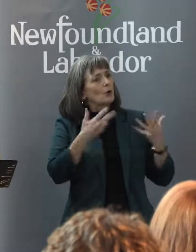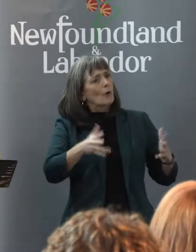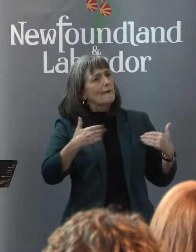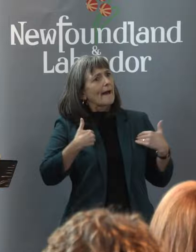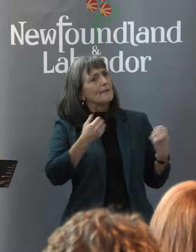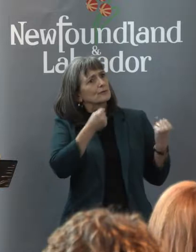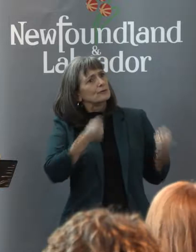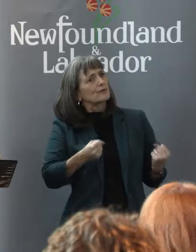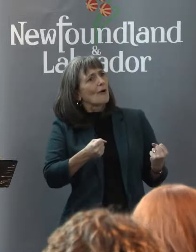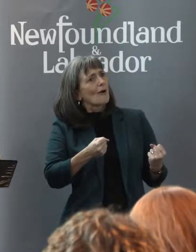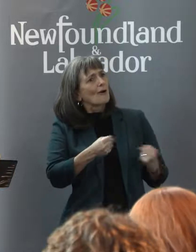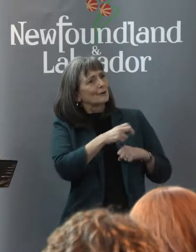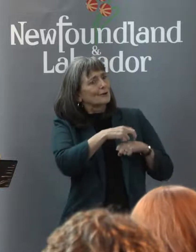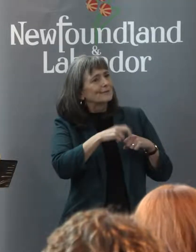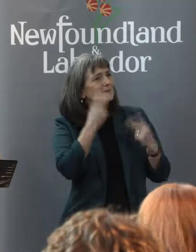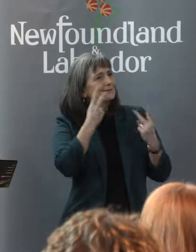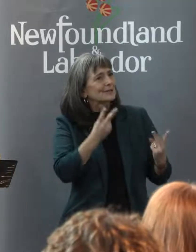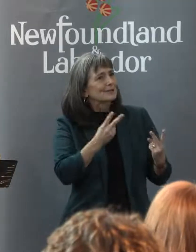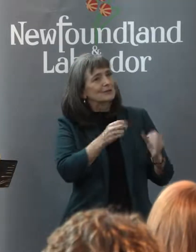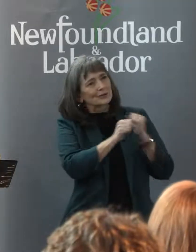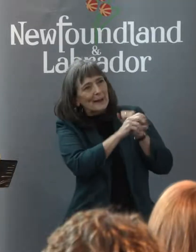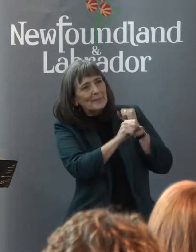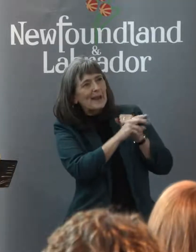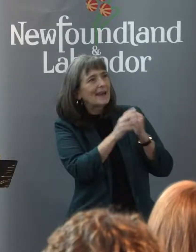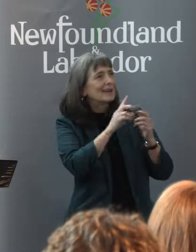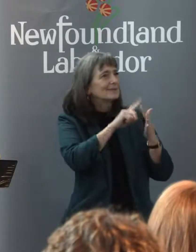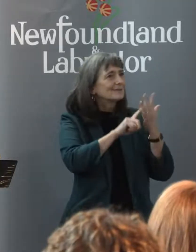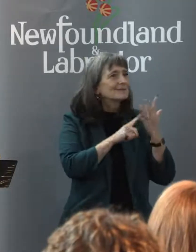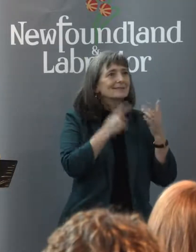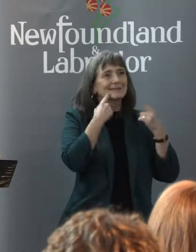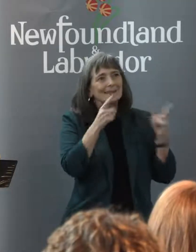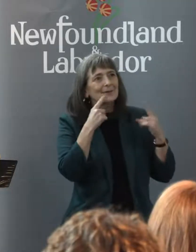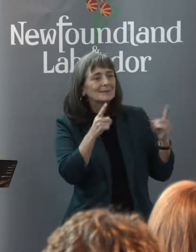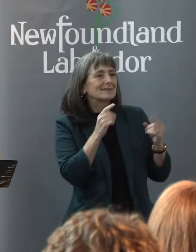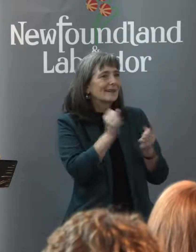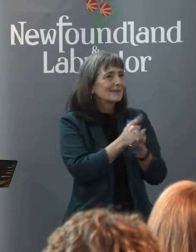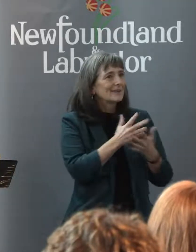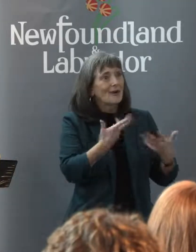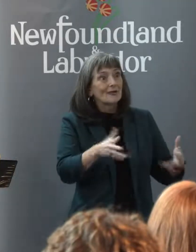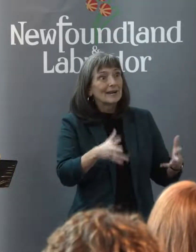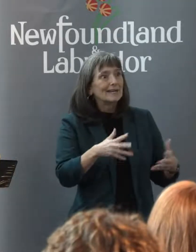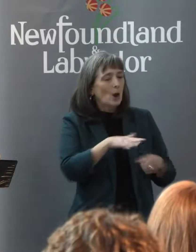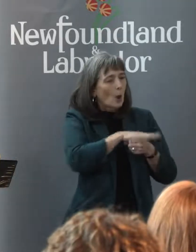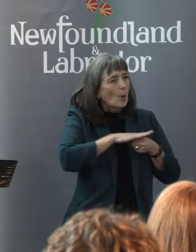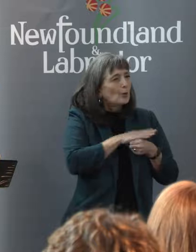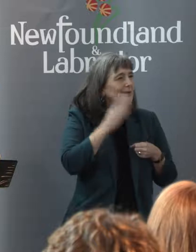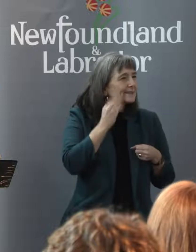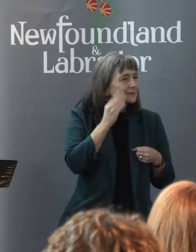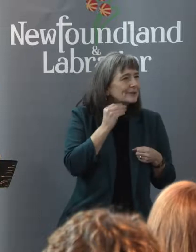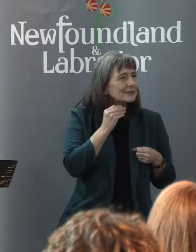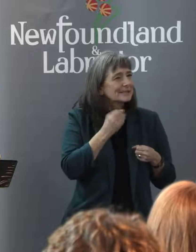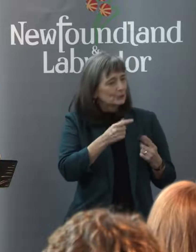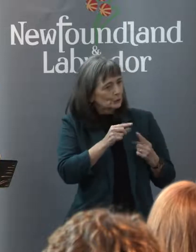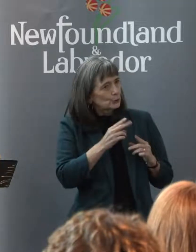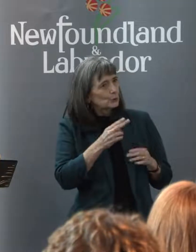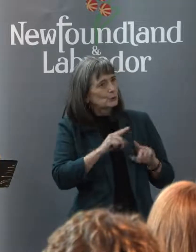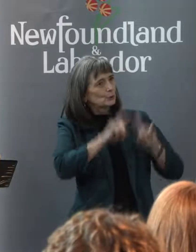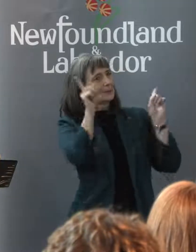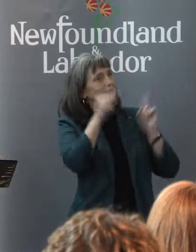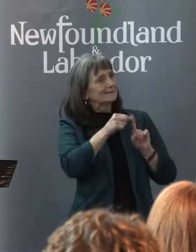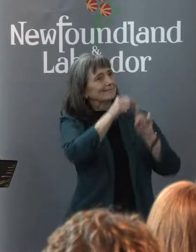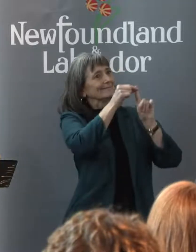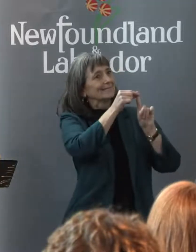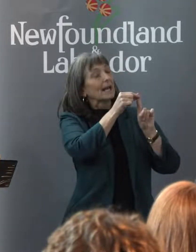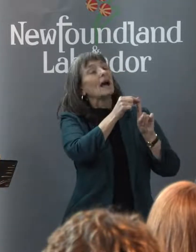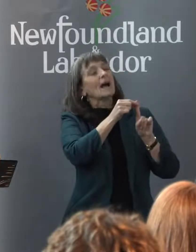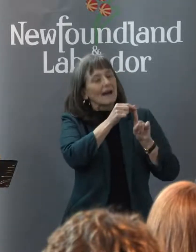brand, successful marketing campaigns, our authentic local experiences to accelerate responsible